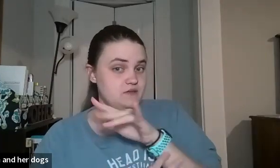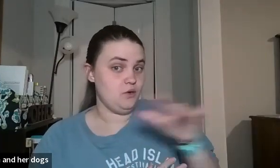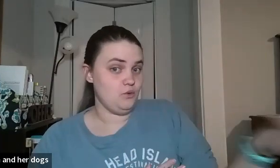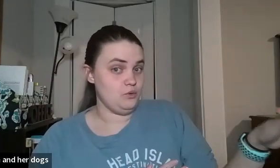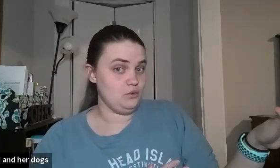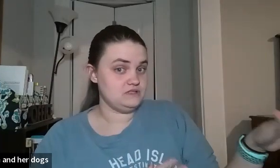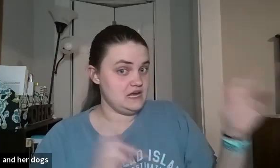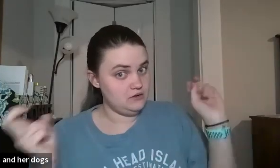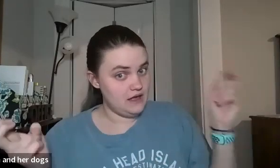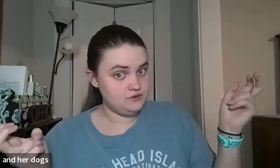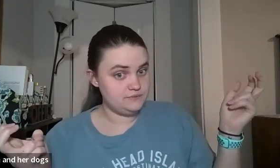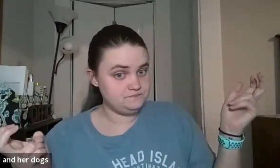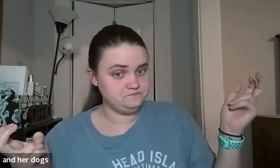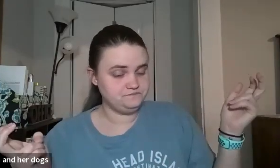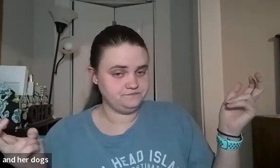the whole title out.